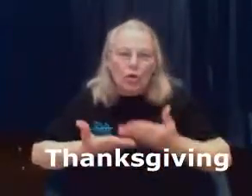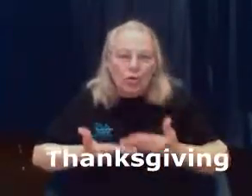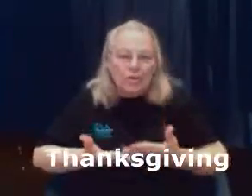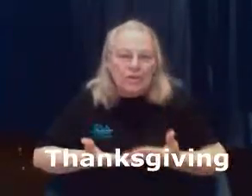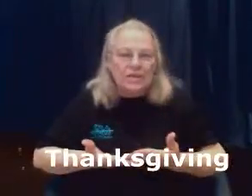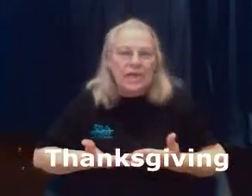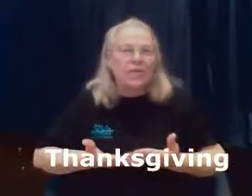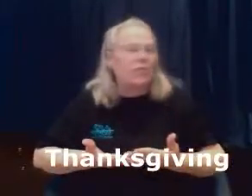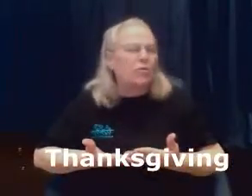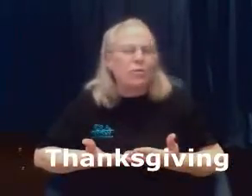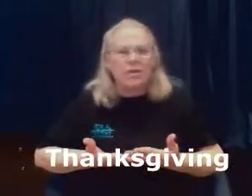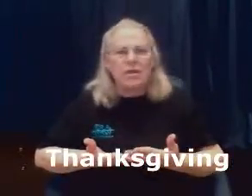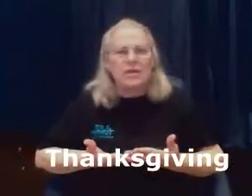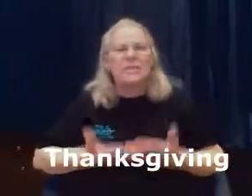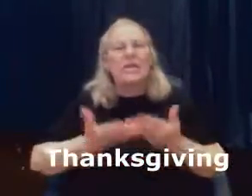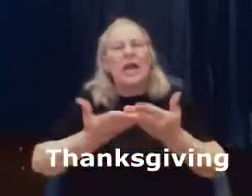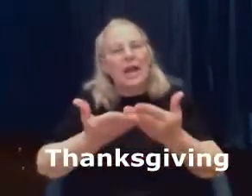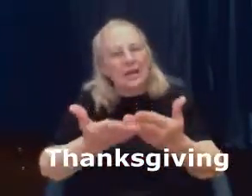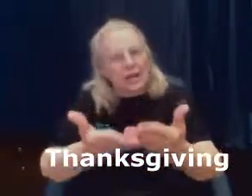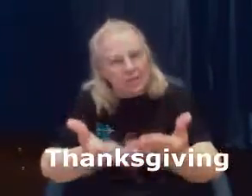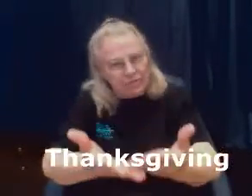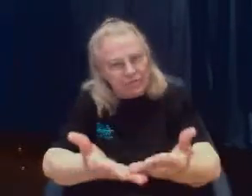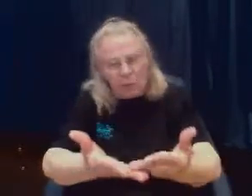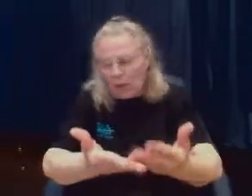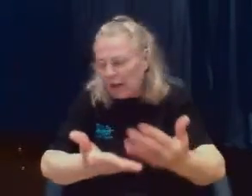going to take the good things and give them away.